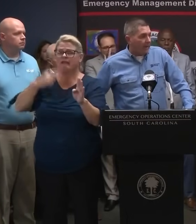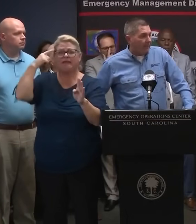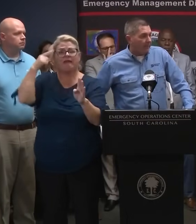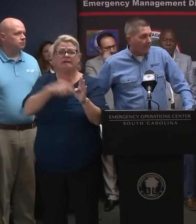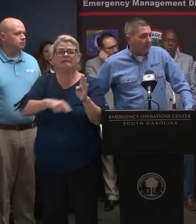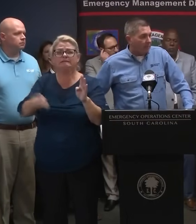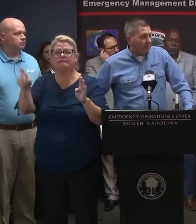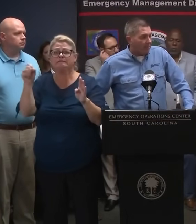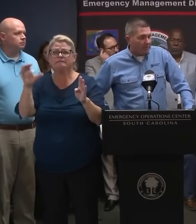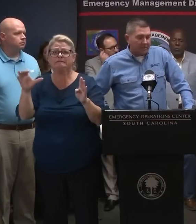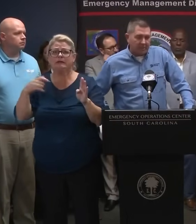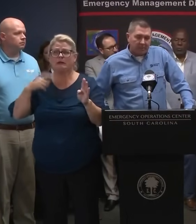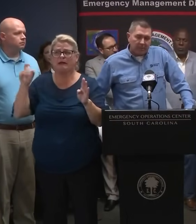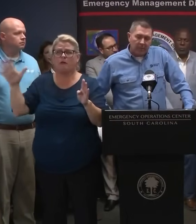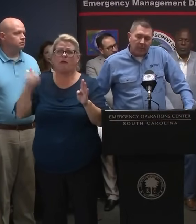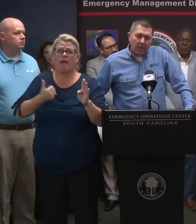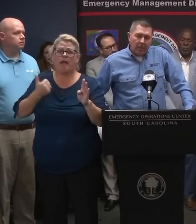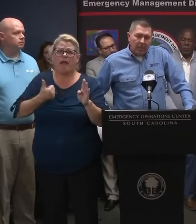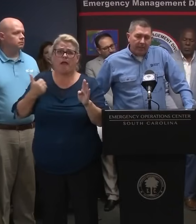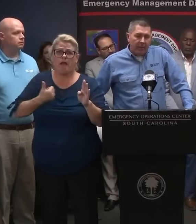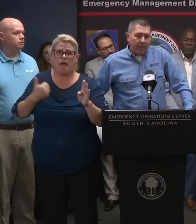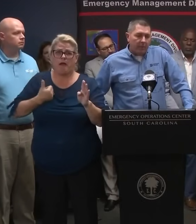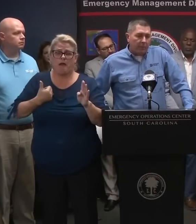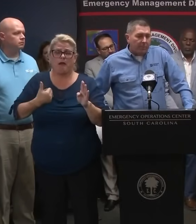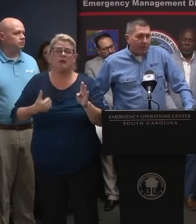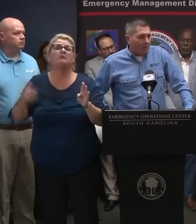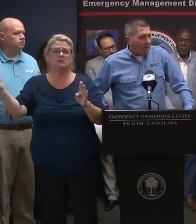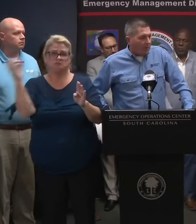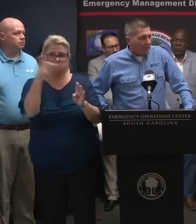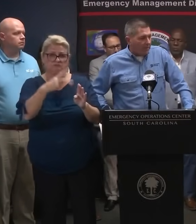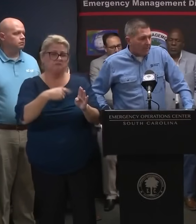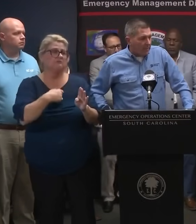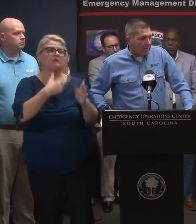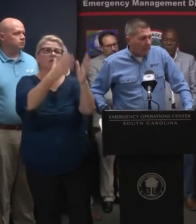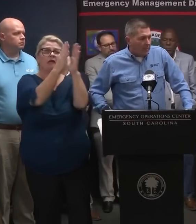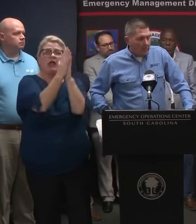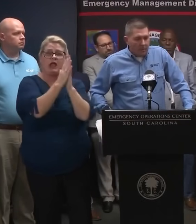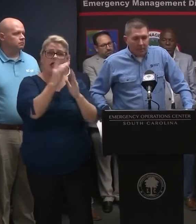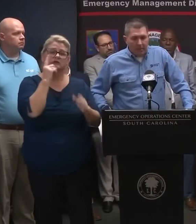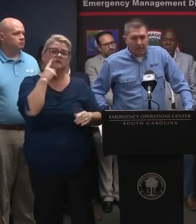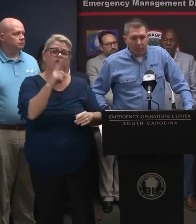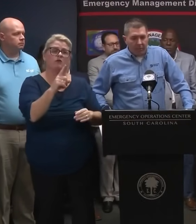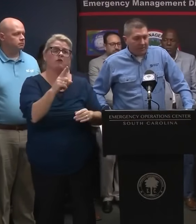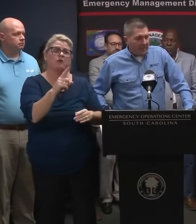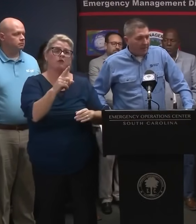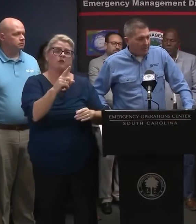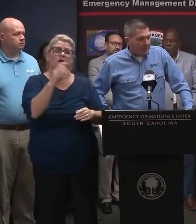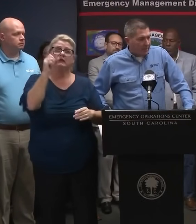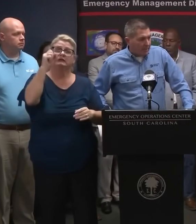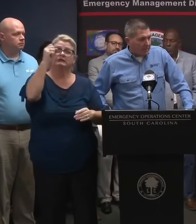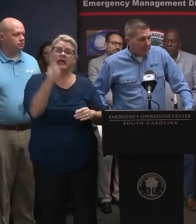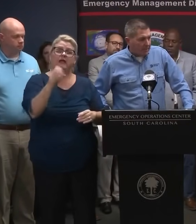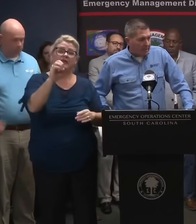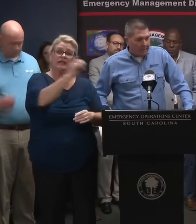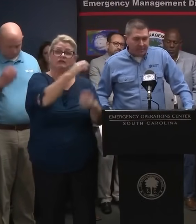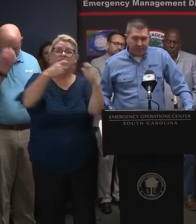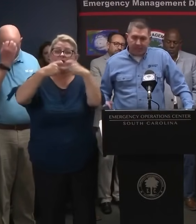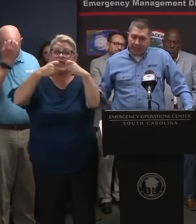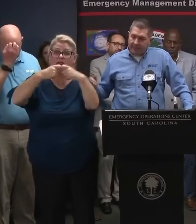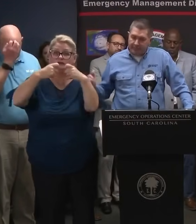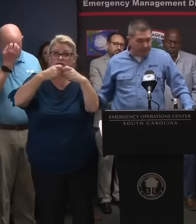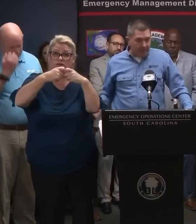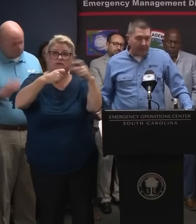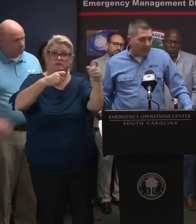I think we're going to have some mutual assistance. And then we put a request in with Southeastern Electric